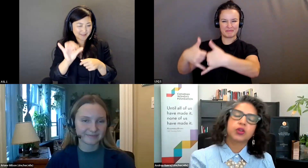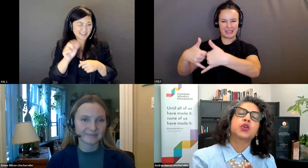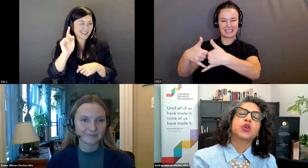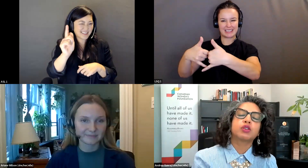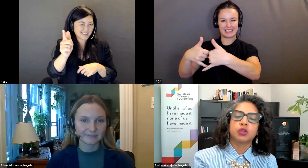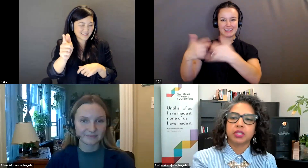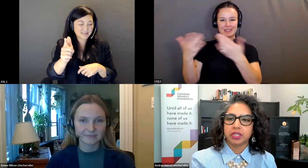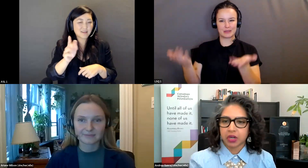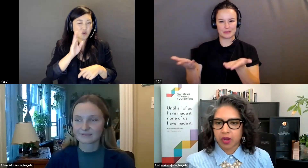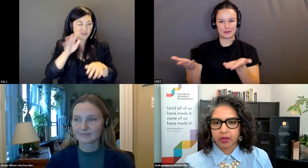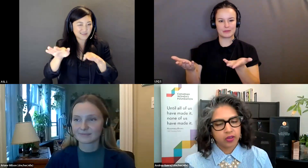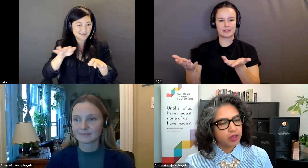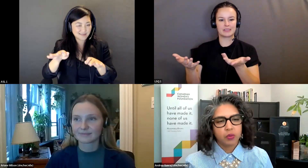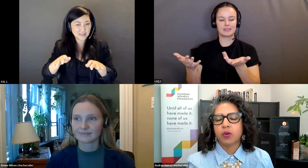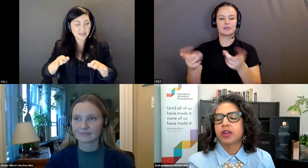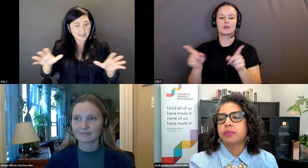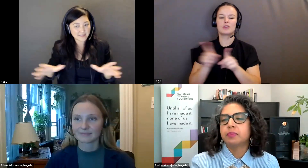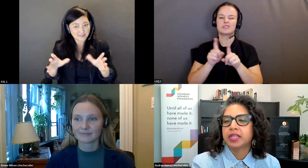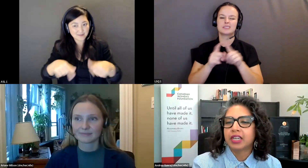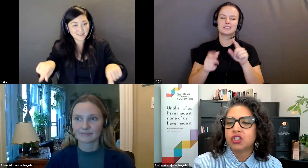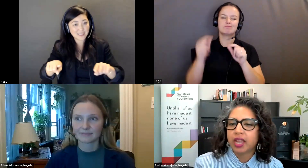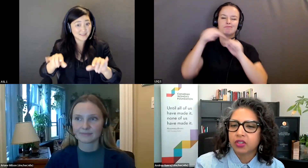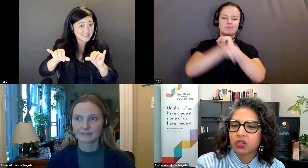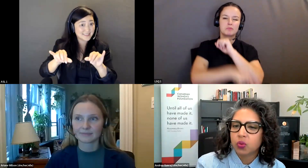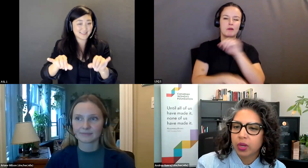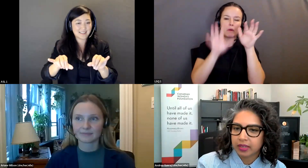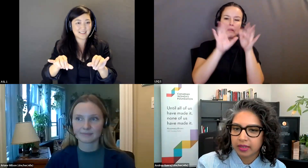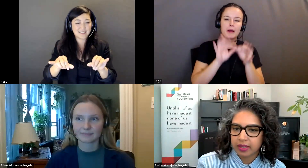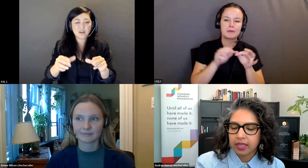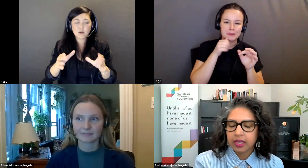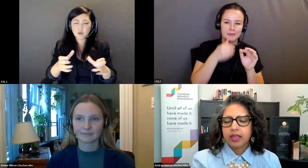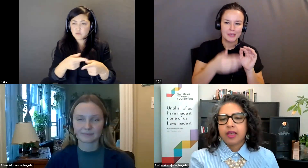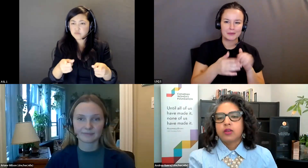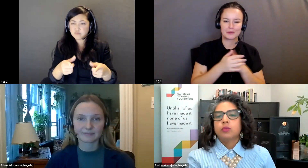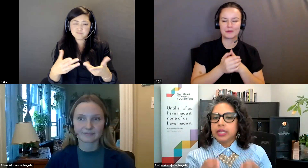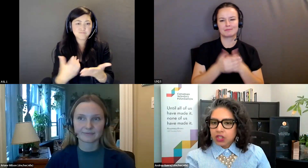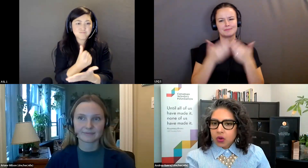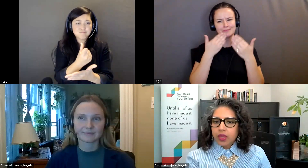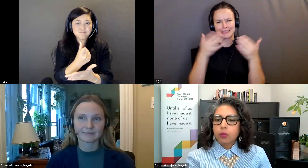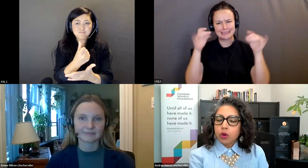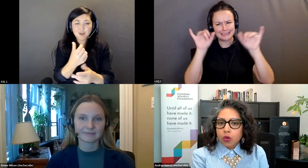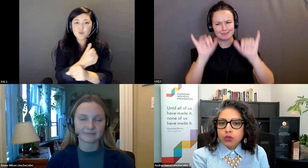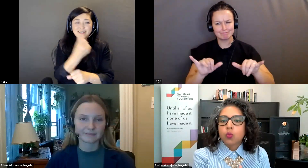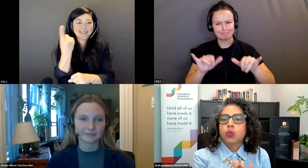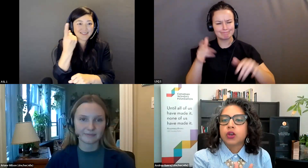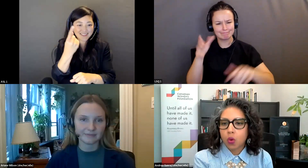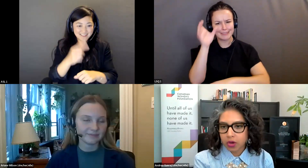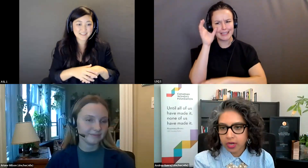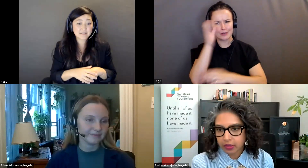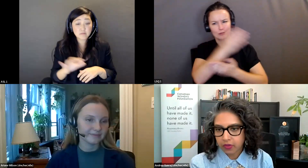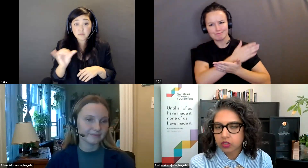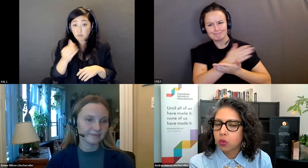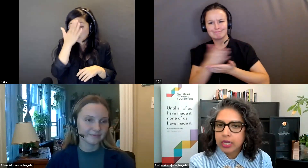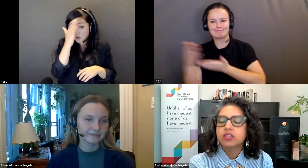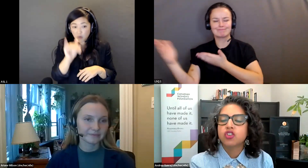event. I want to encourage you to stick around. We want people to get a chance to win. Please note that we're also